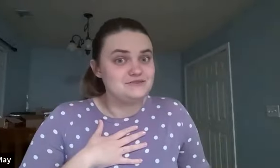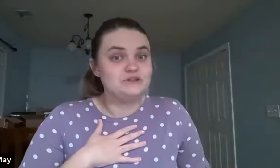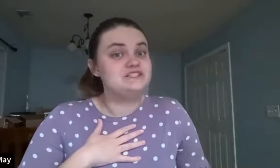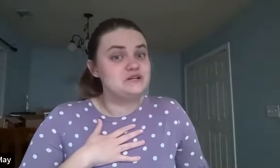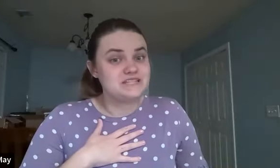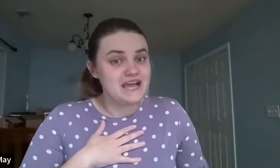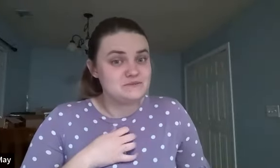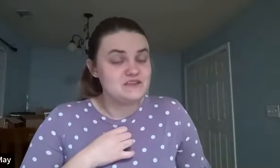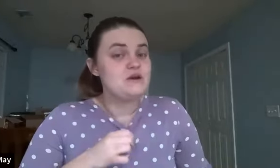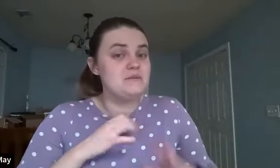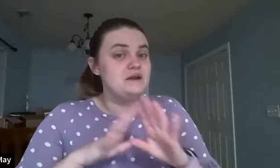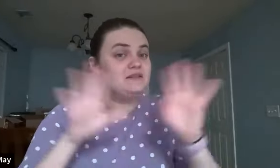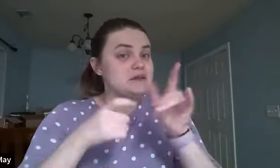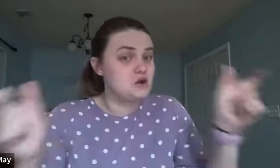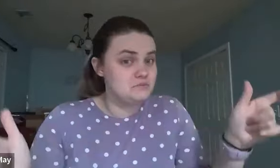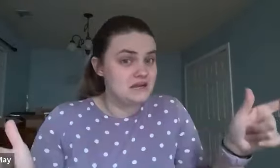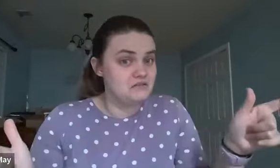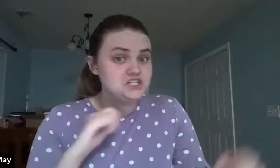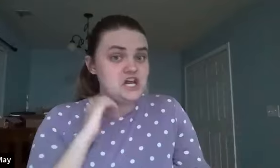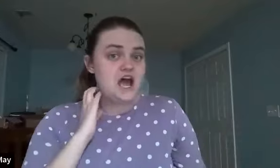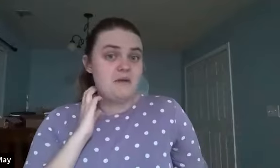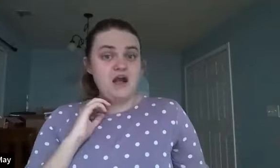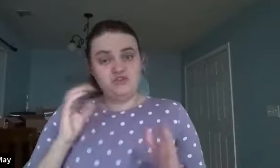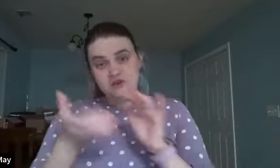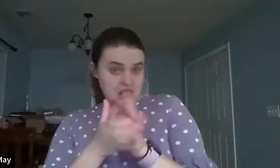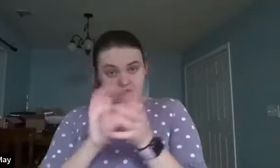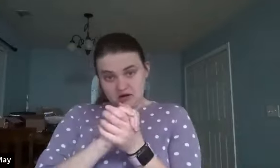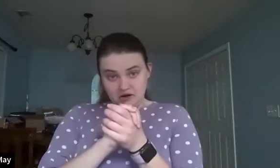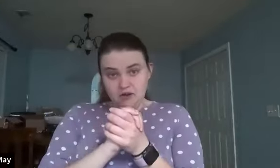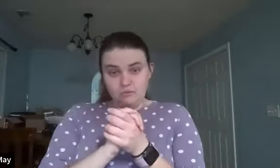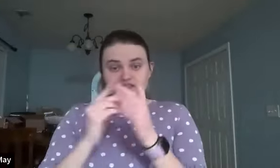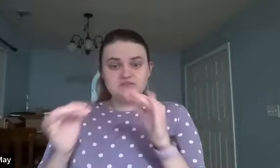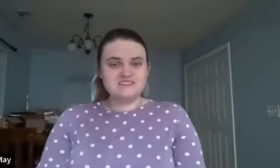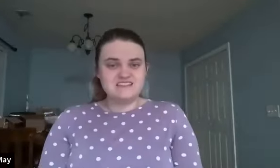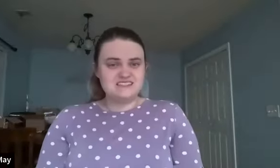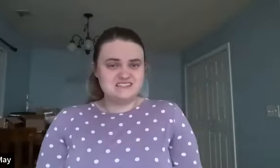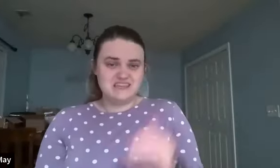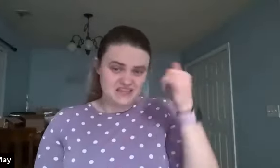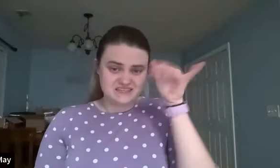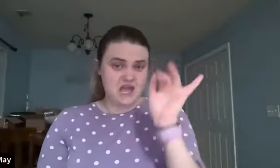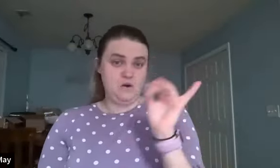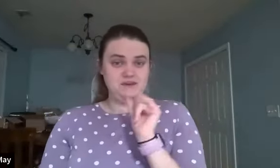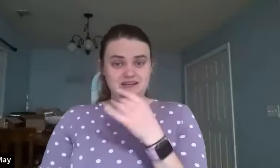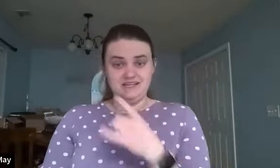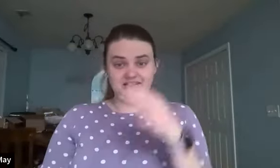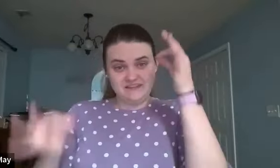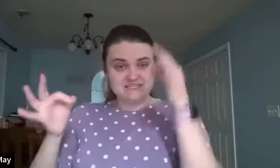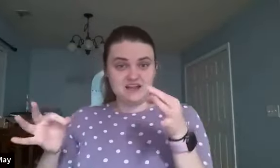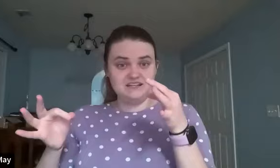One student was asking me, they were in apparently a big argument at lunch about how their hamburger, one student said, that's cow. I'm not eating it. Like they decided like